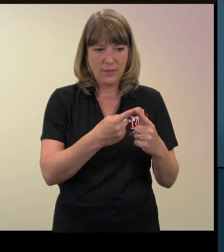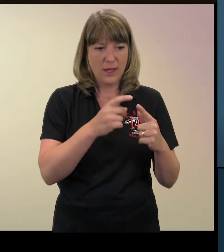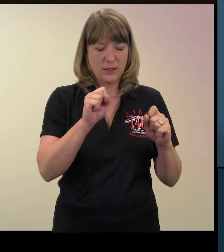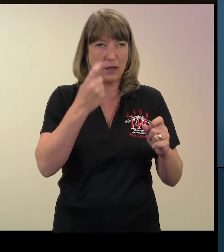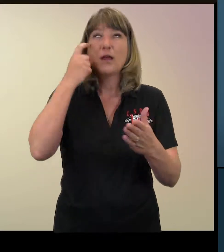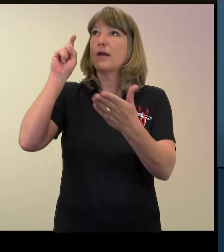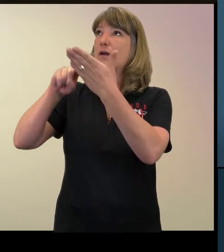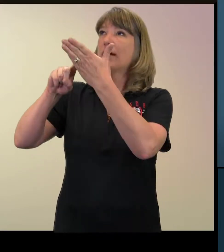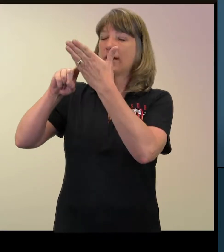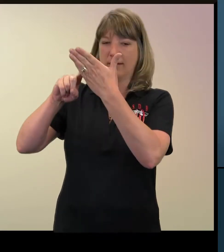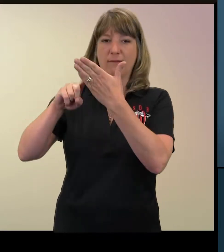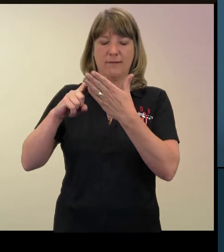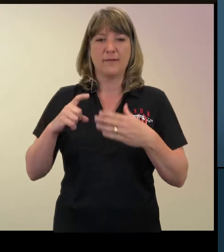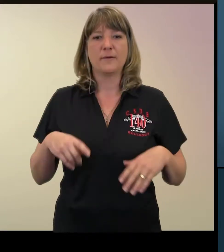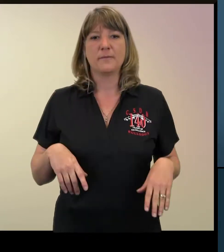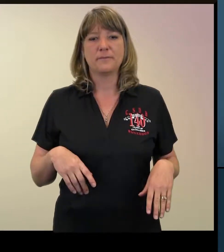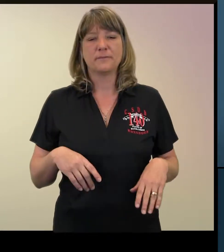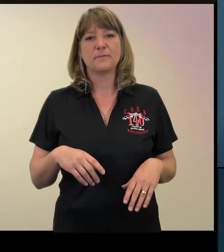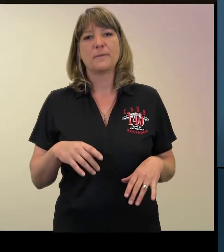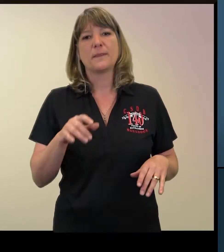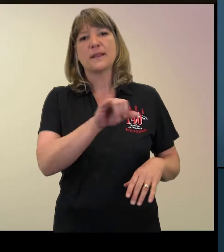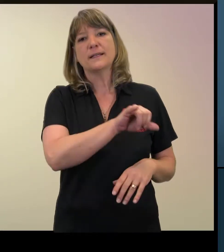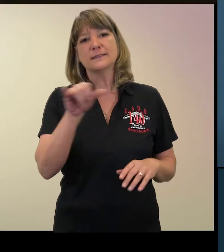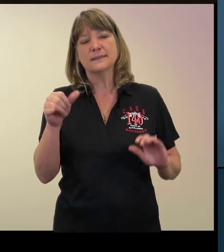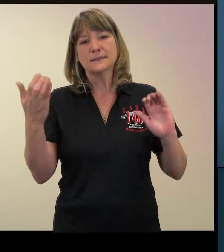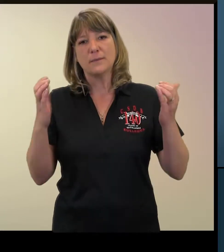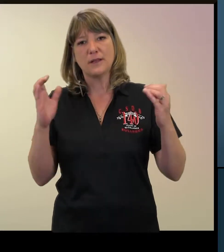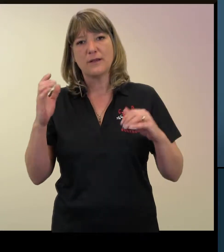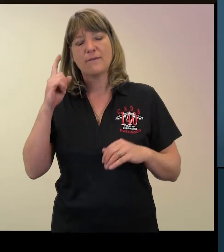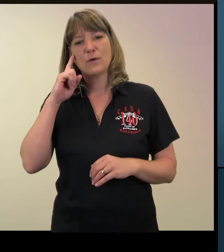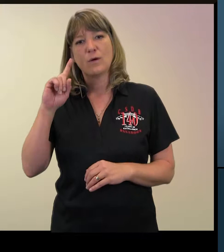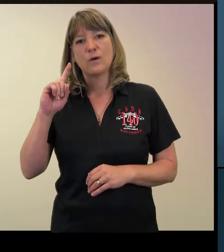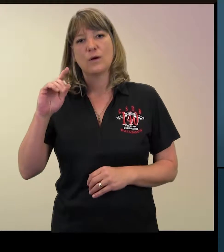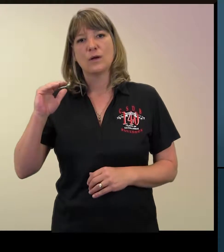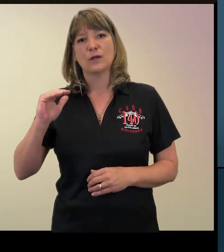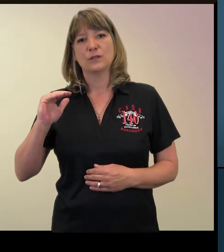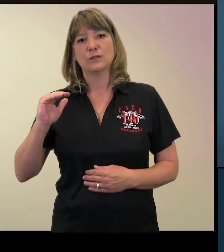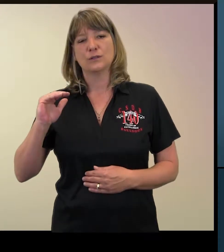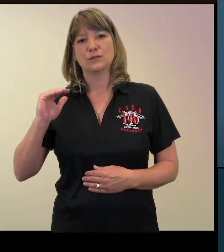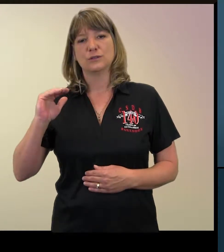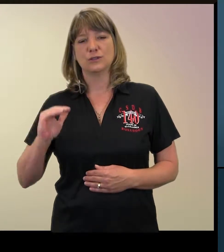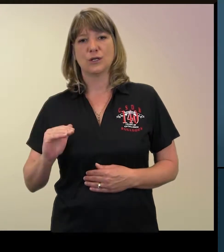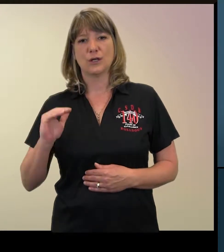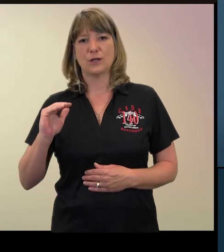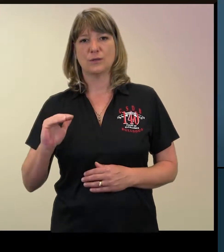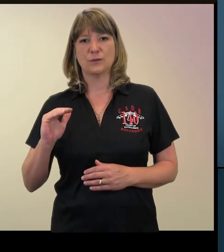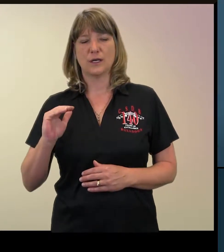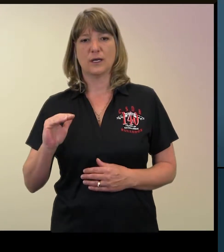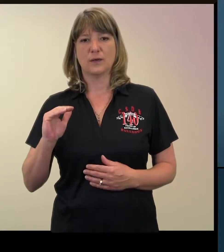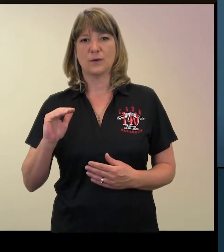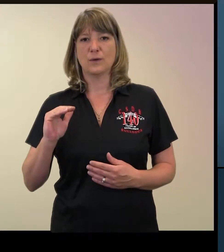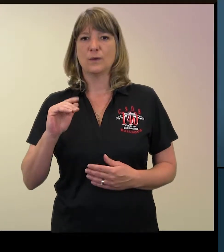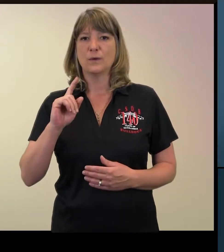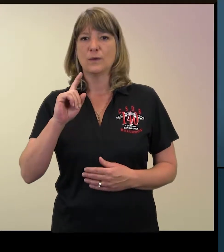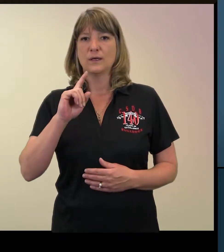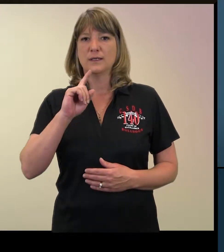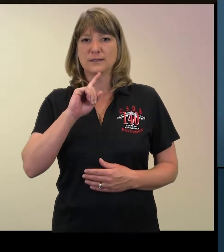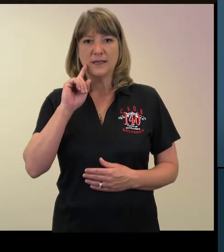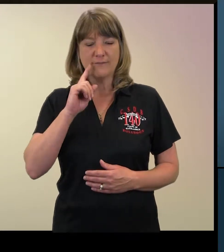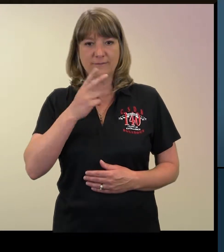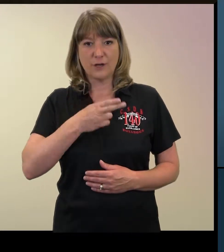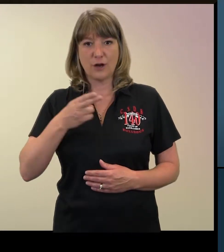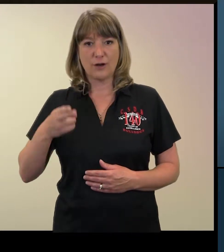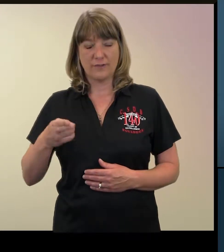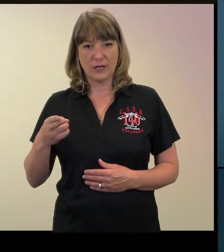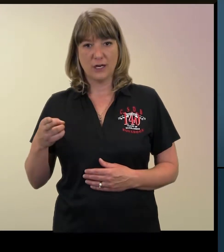that. Similarly, for children who are deaf and hard of hearing, if they don't respond